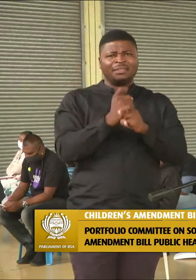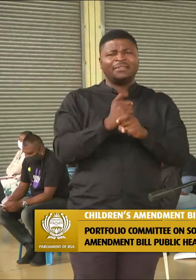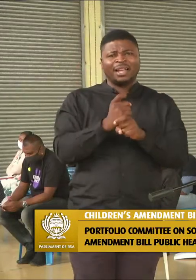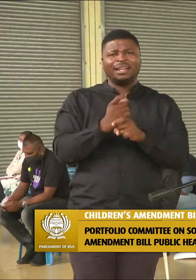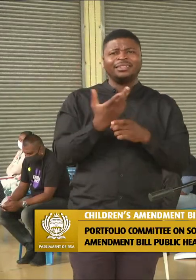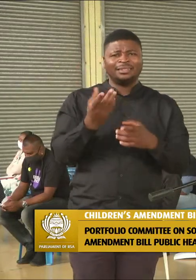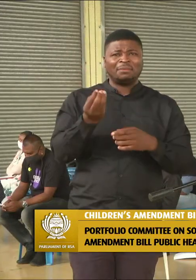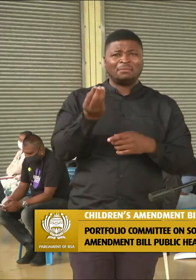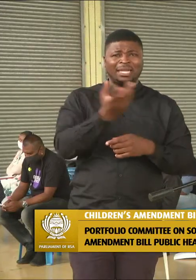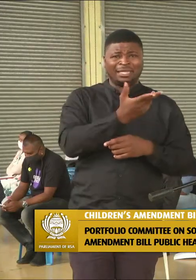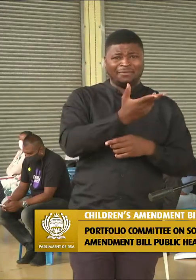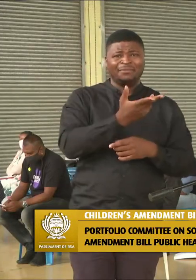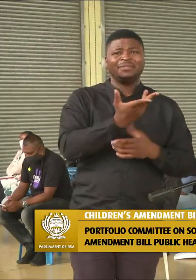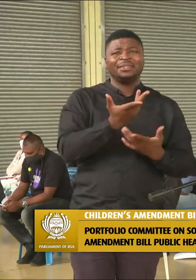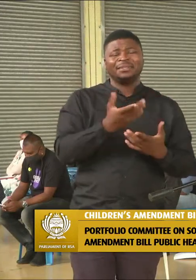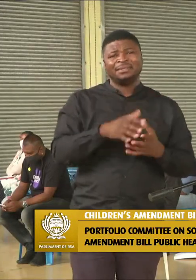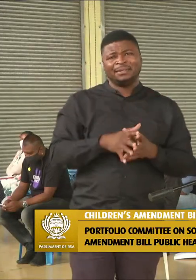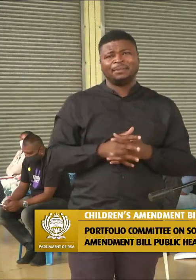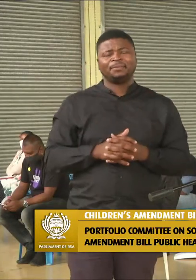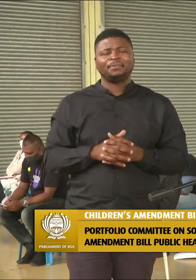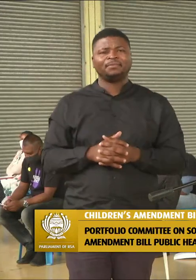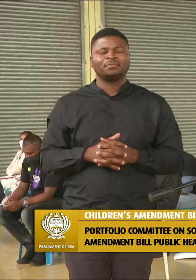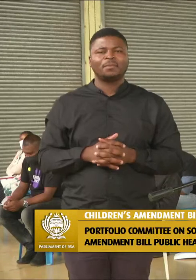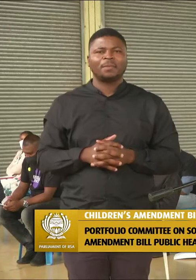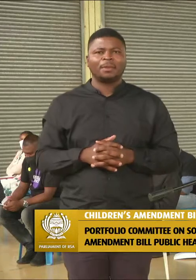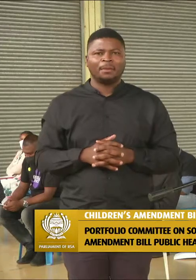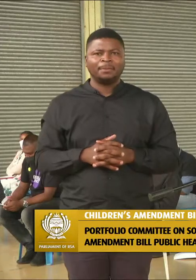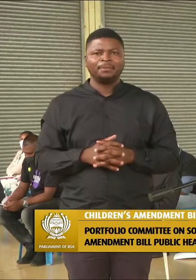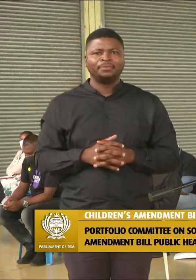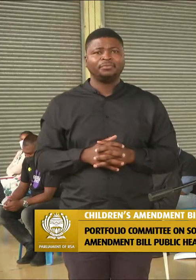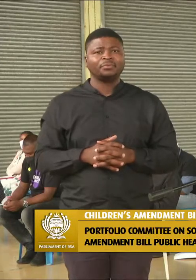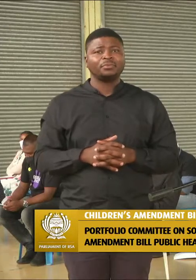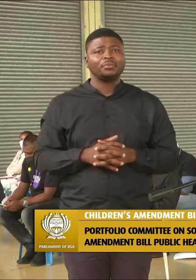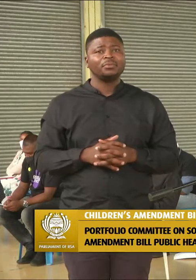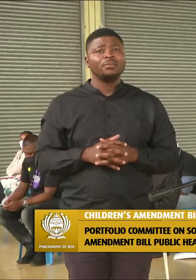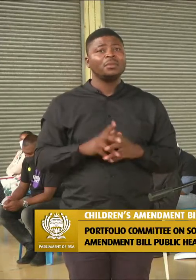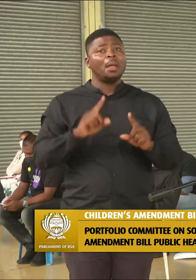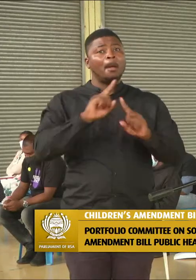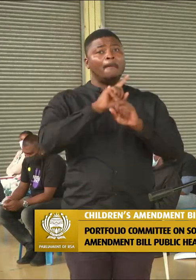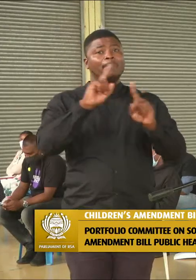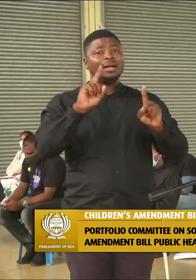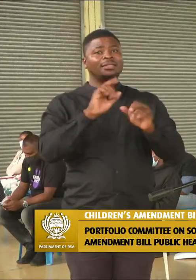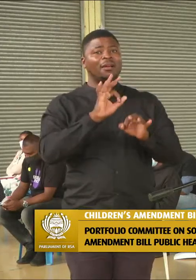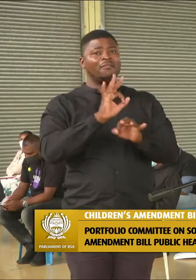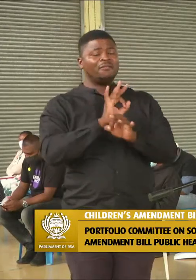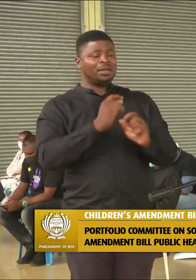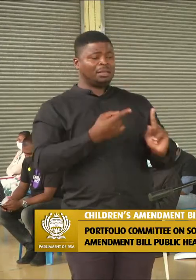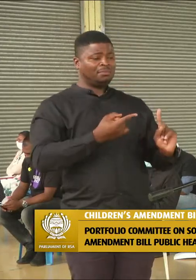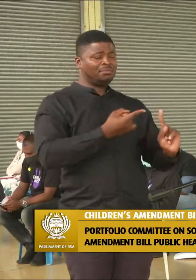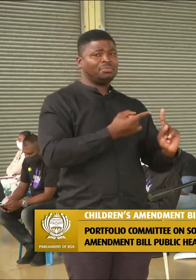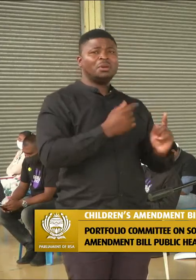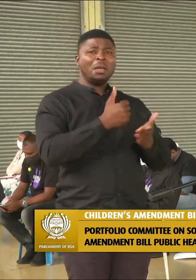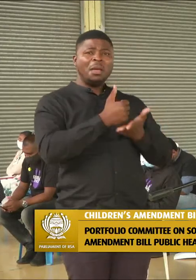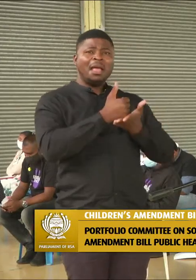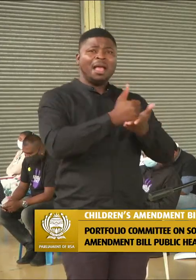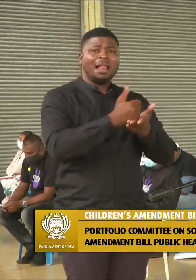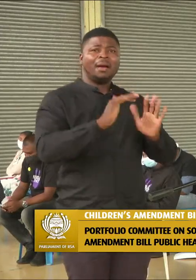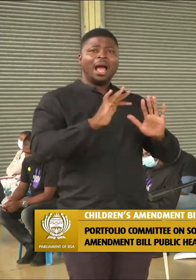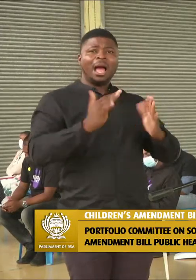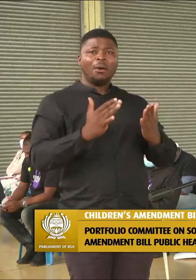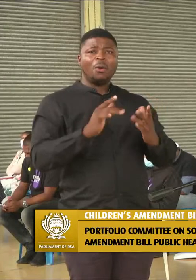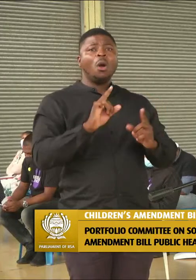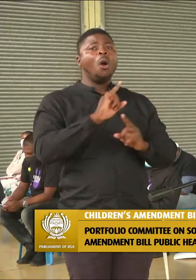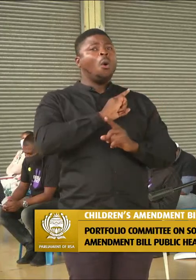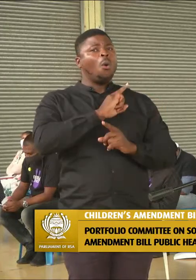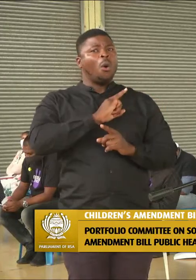is expensive. Angazi ukuthi ke besingabasiza kanjani ubaba ukuthi mhlambe lapho kuzama ukuqinisa ukuthi